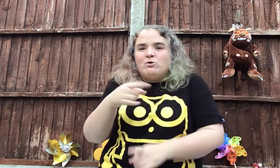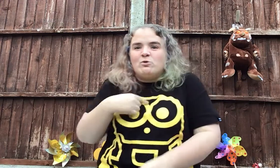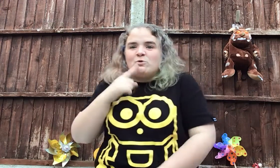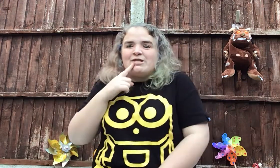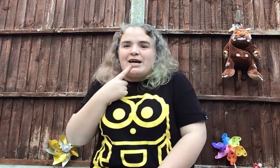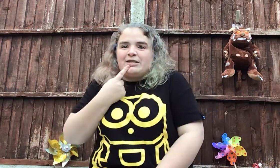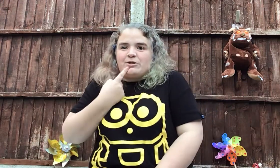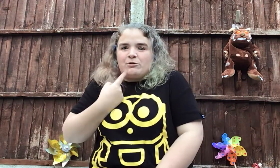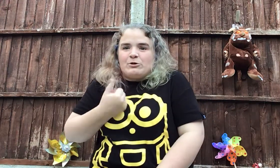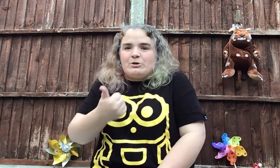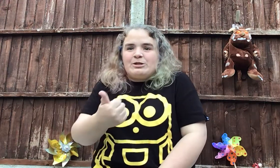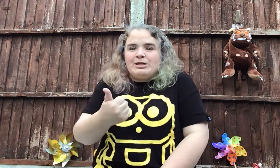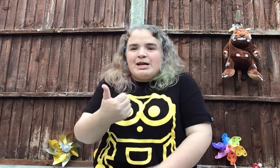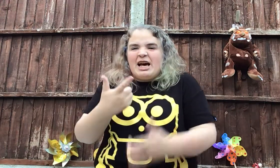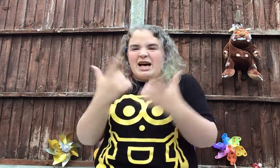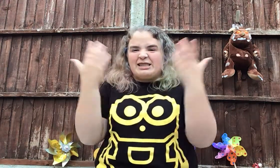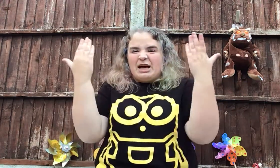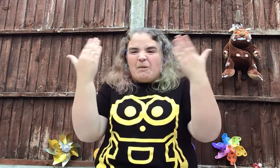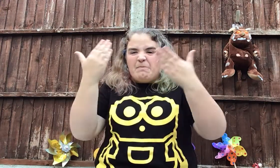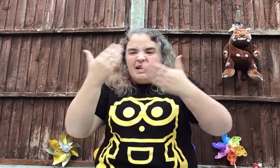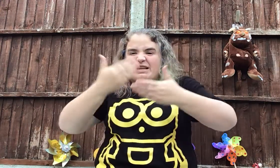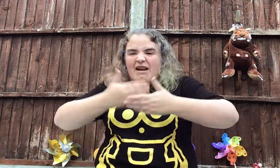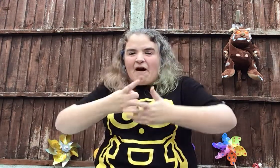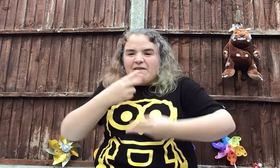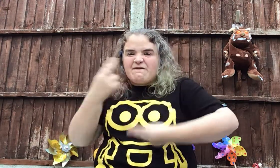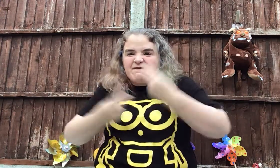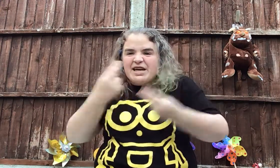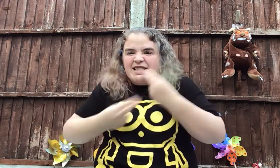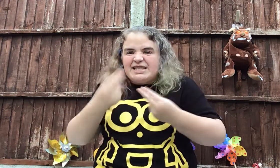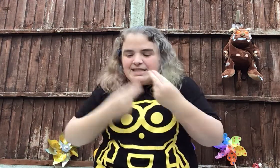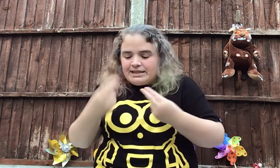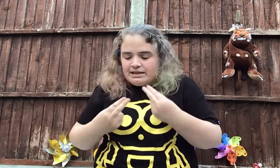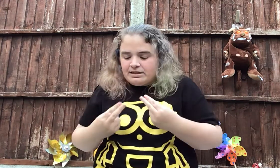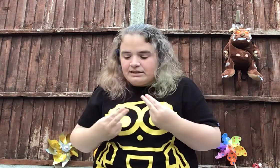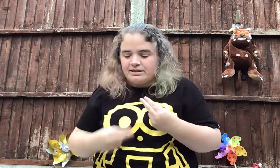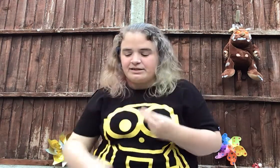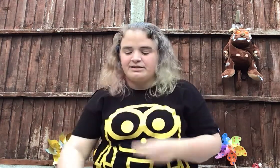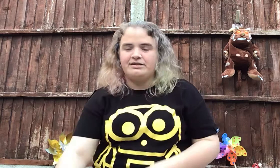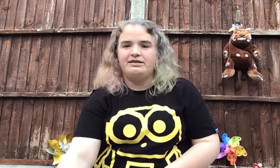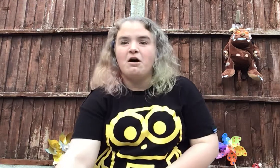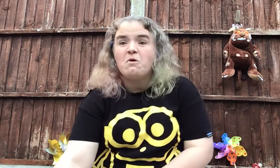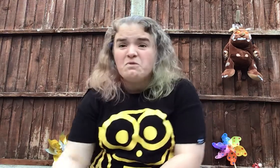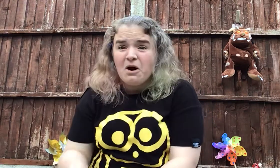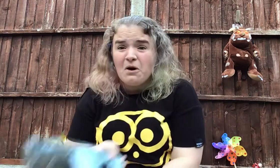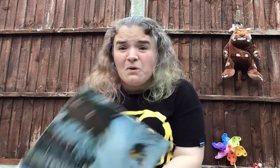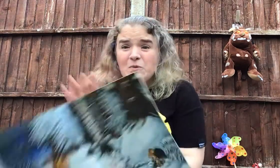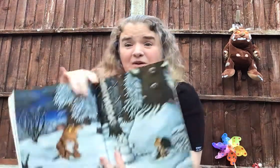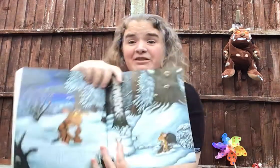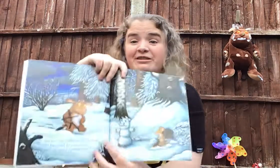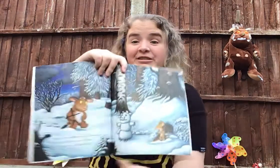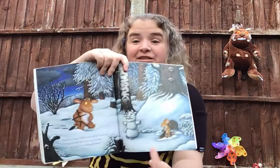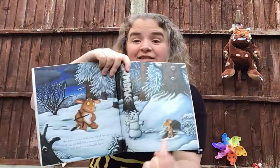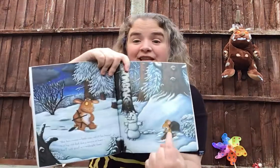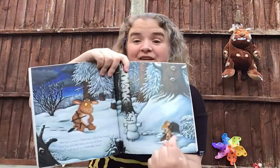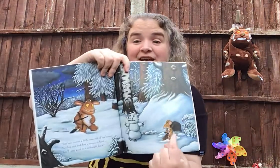You'll taste good as a midnight feast. Oh no, here he is.